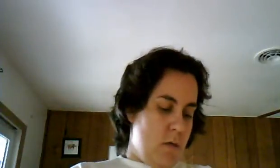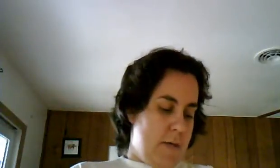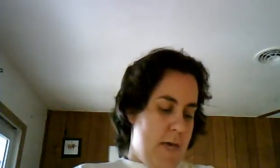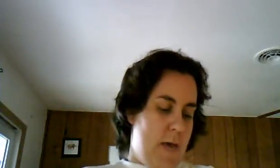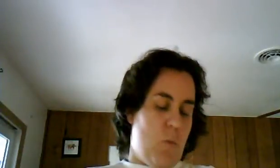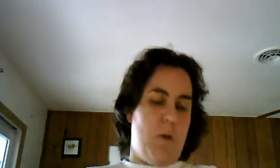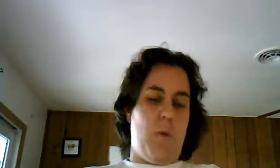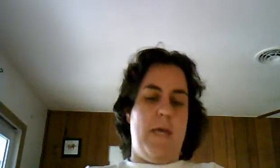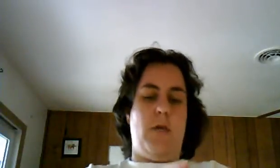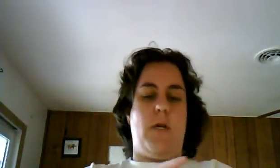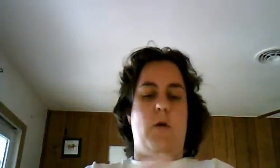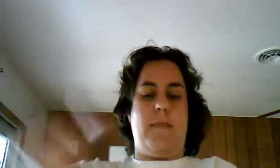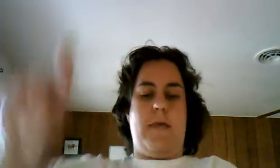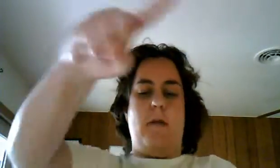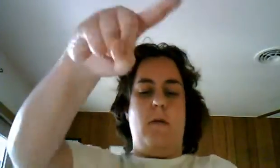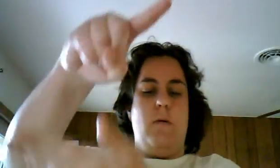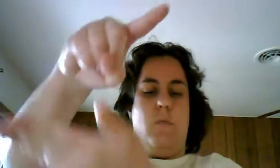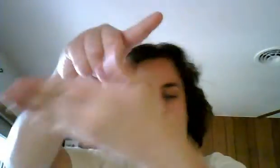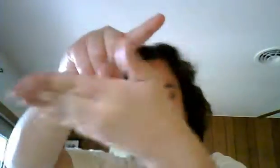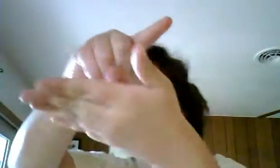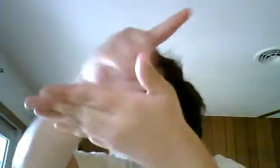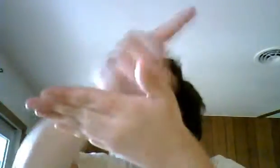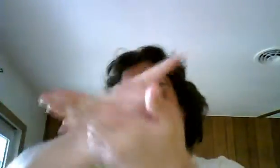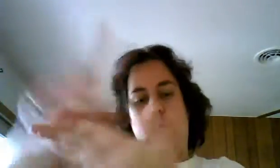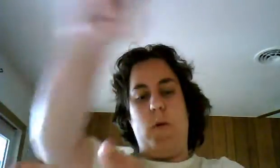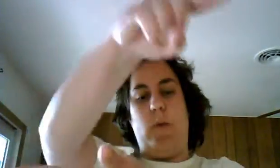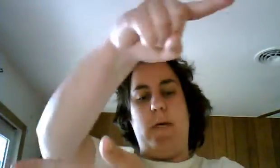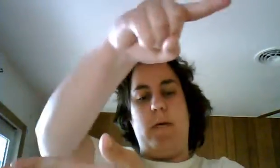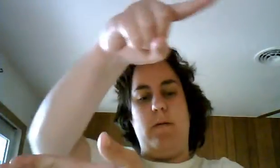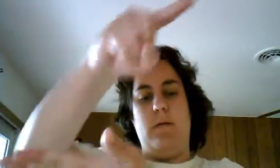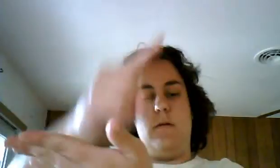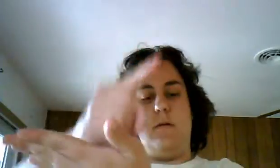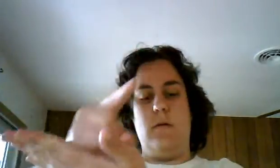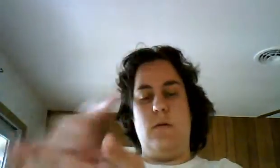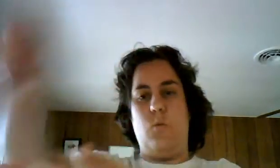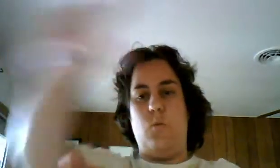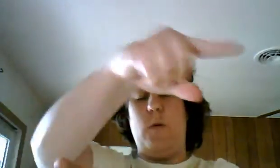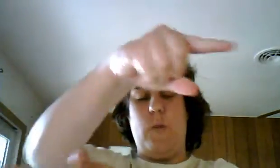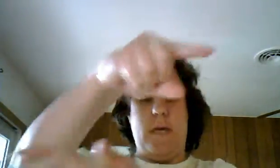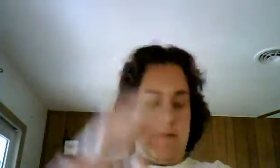Okay, 1 week, you're gonna go like that. Hands right here, 1 week. 1 week.